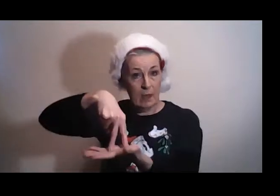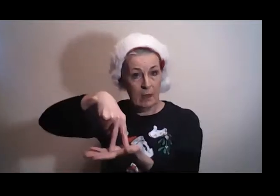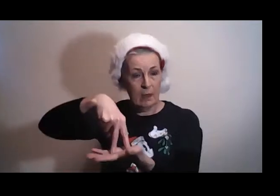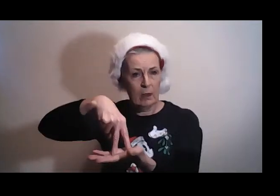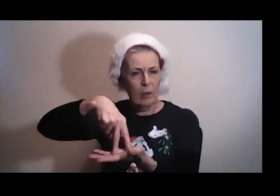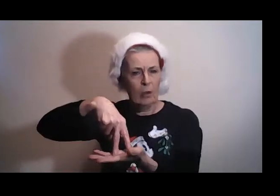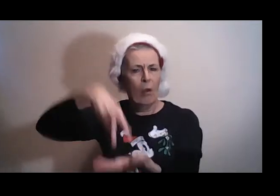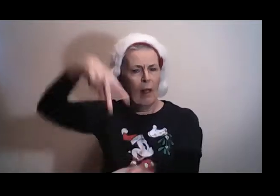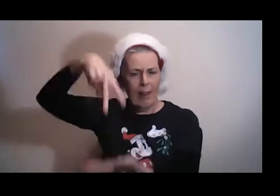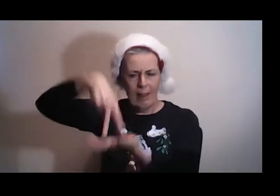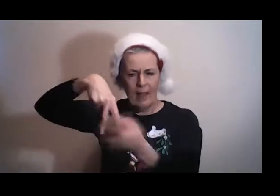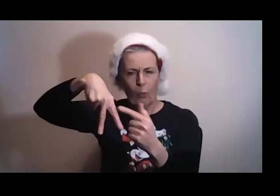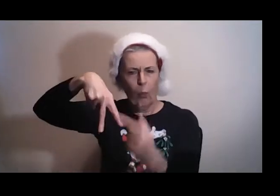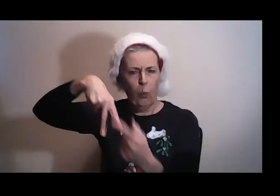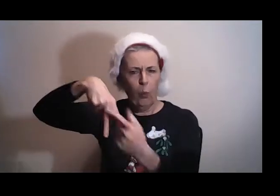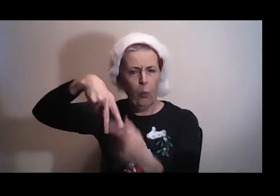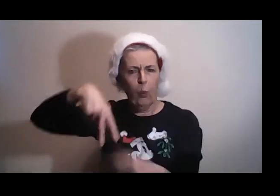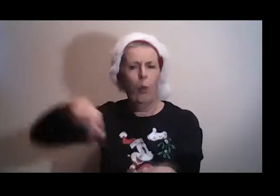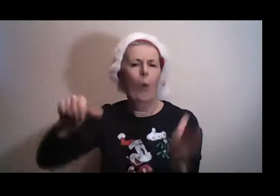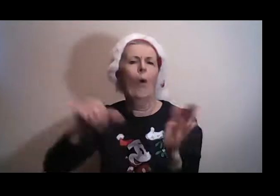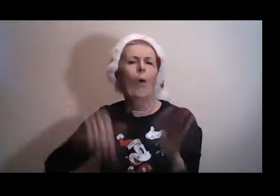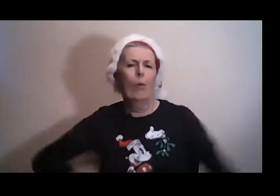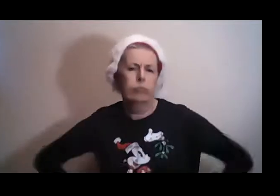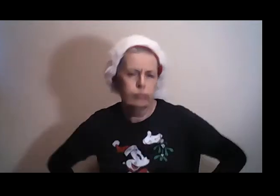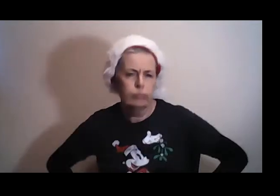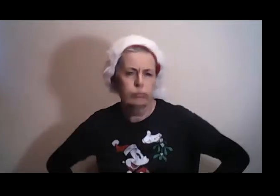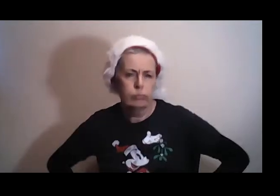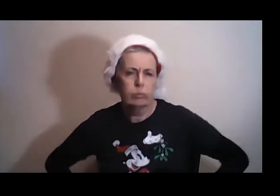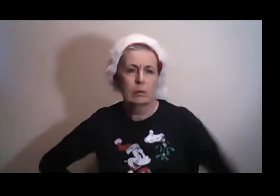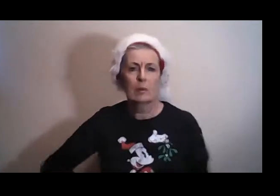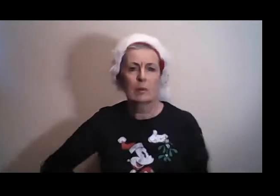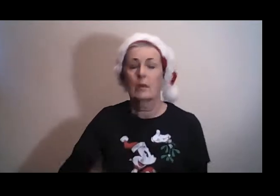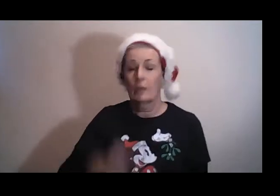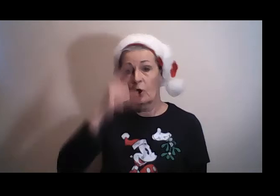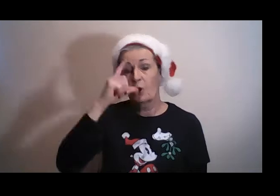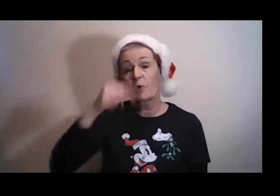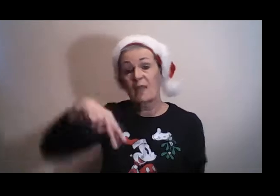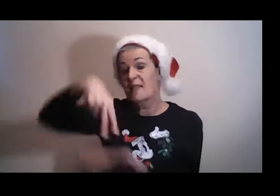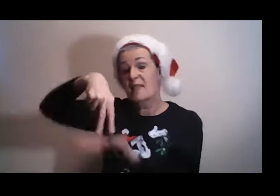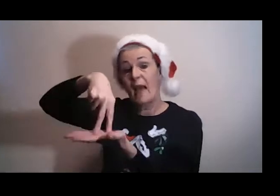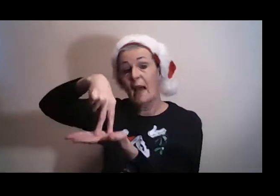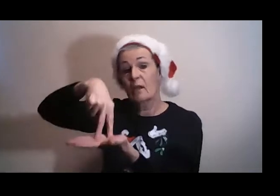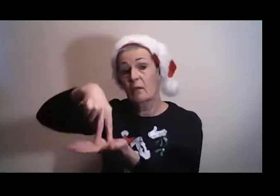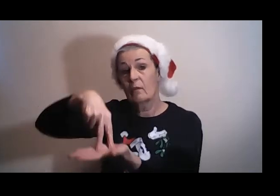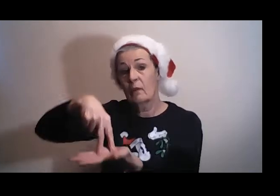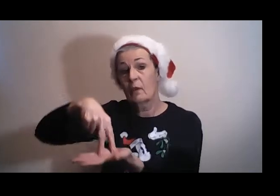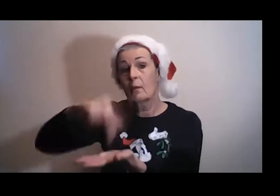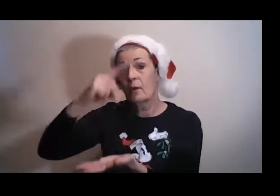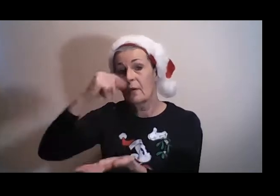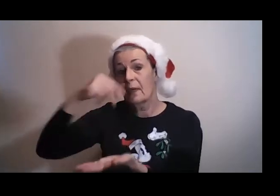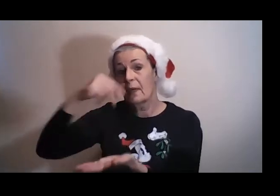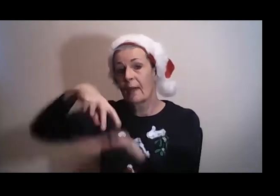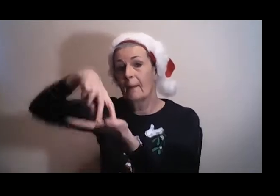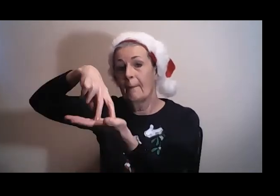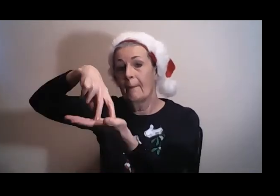legs. So whenever you need to, you can stand up and then go down again.